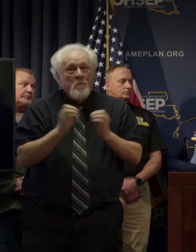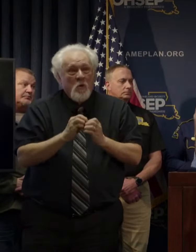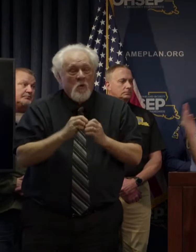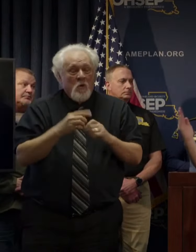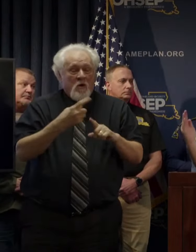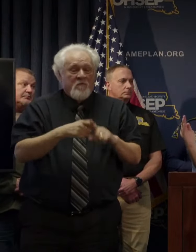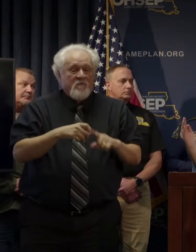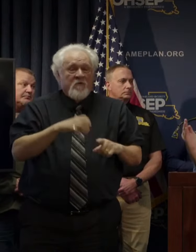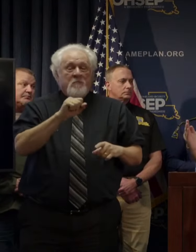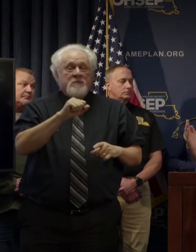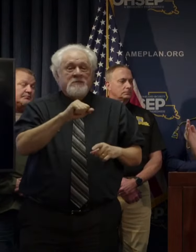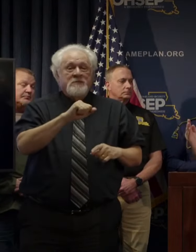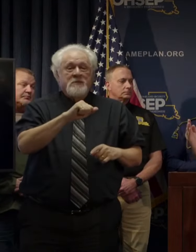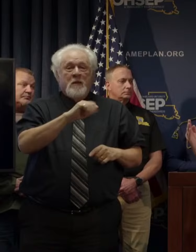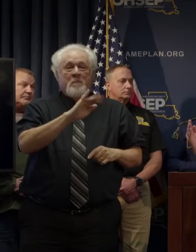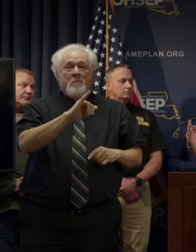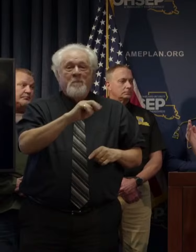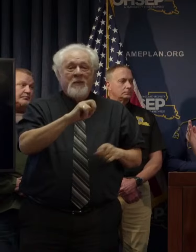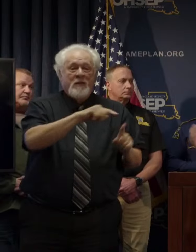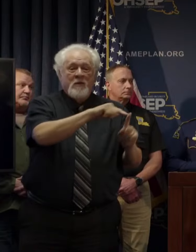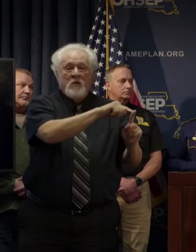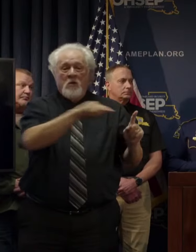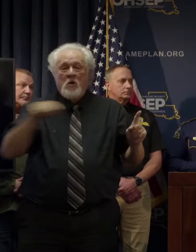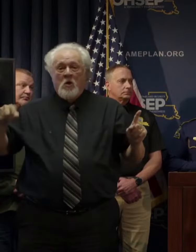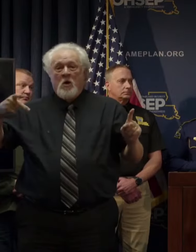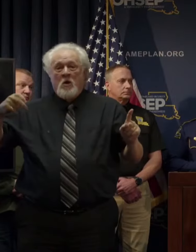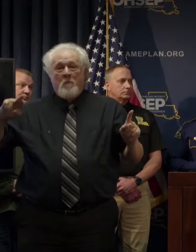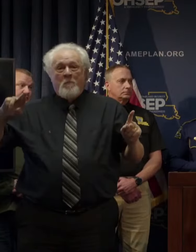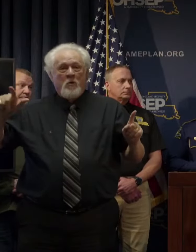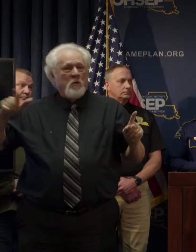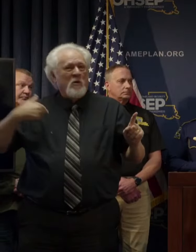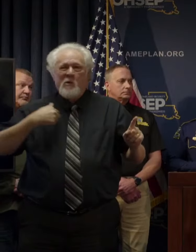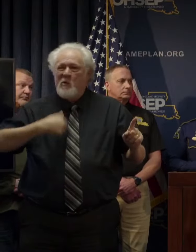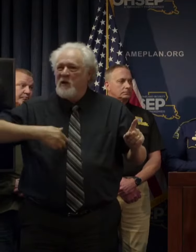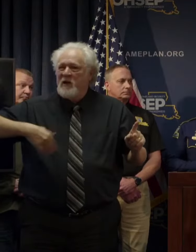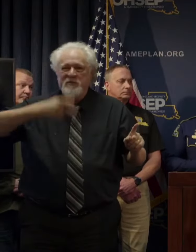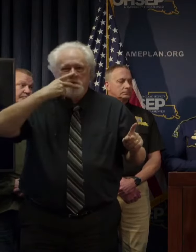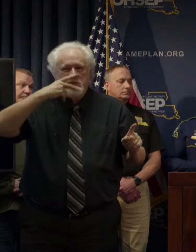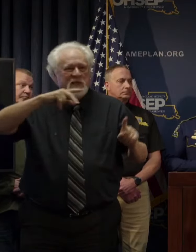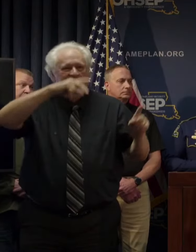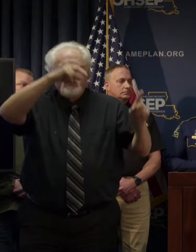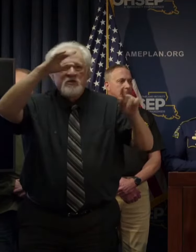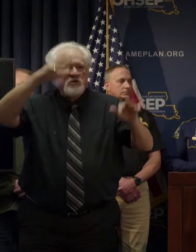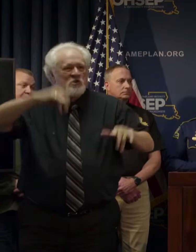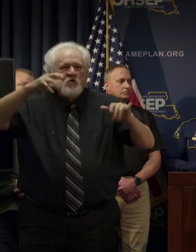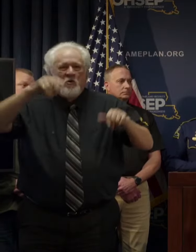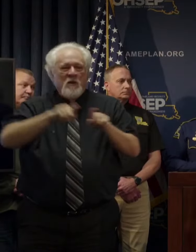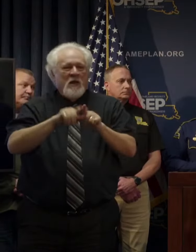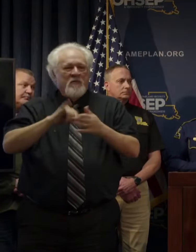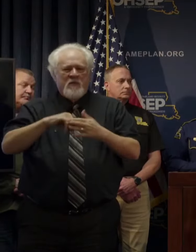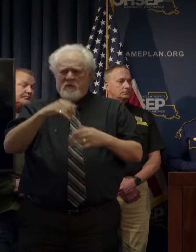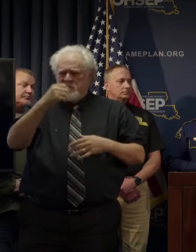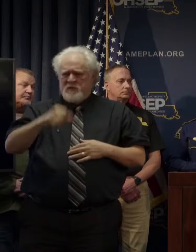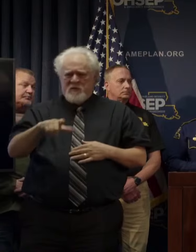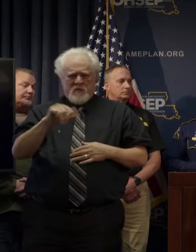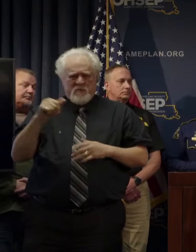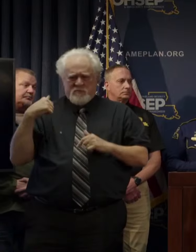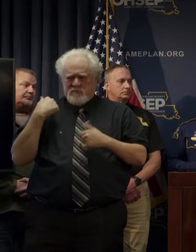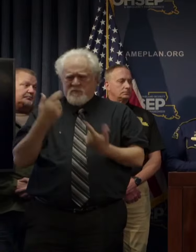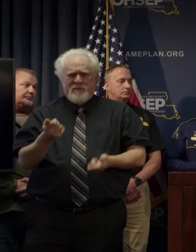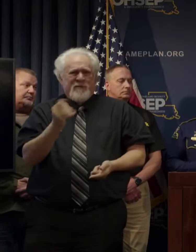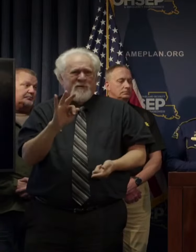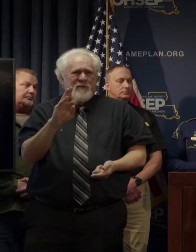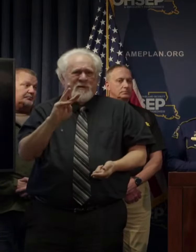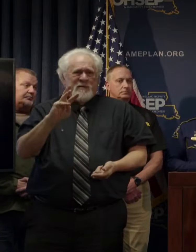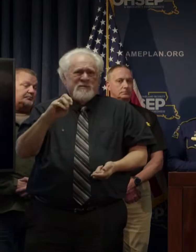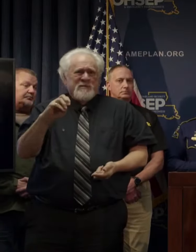from the Sabine all the way over to the Pearl. We haven't seen a storm like that in South Louisiana since the 60s.